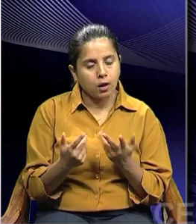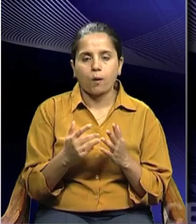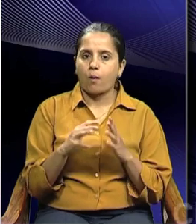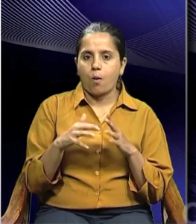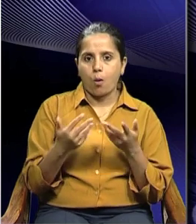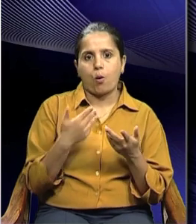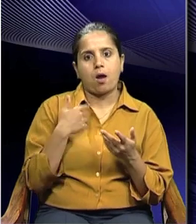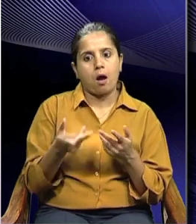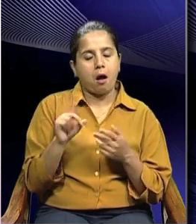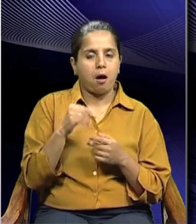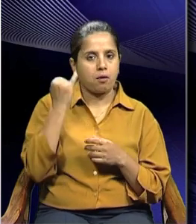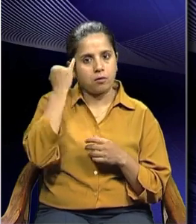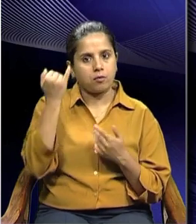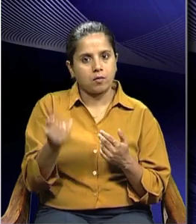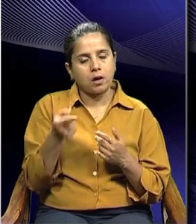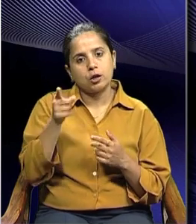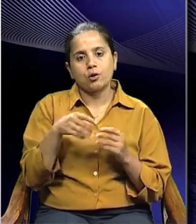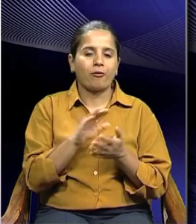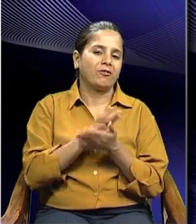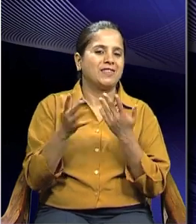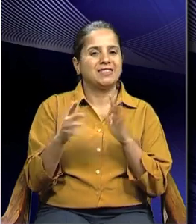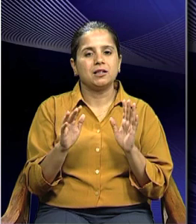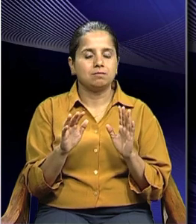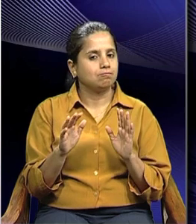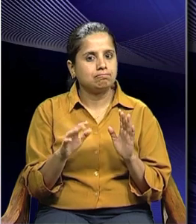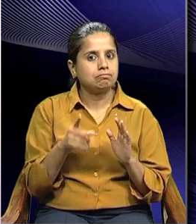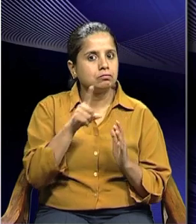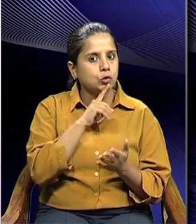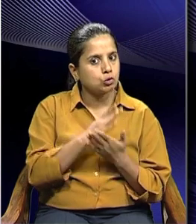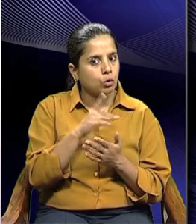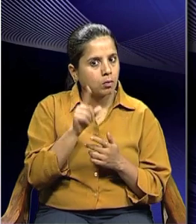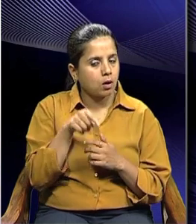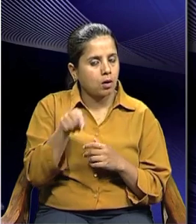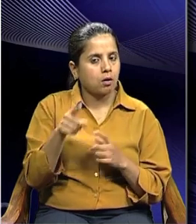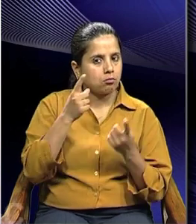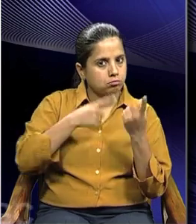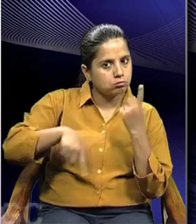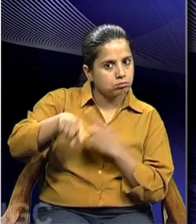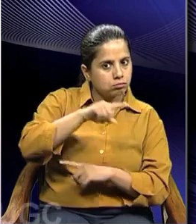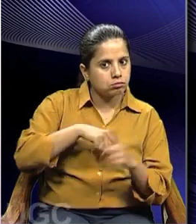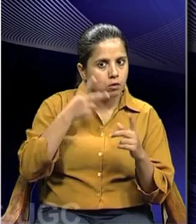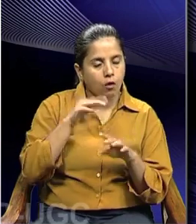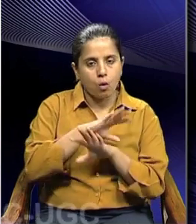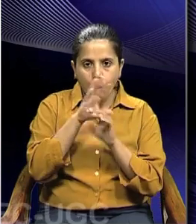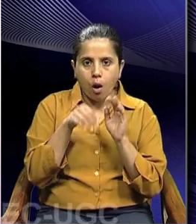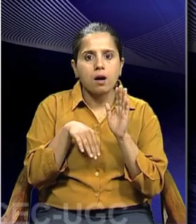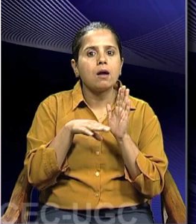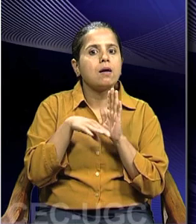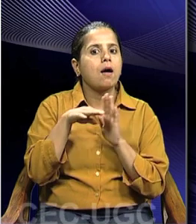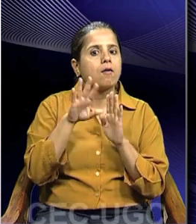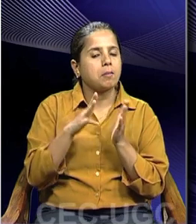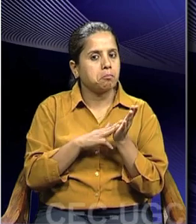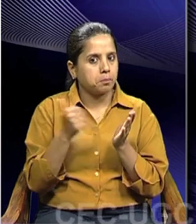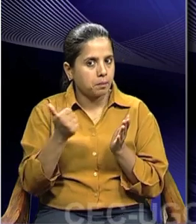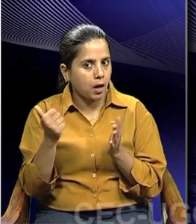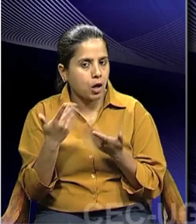we have reinvented the industry, your job is done. You have to ensure that it percolates down to all levels, that is managerial as